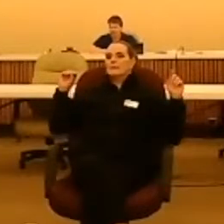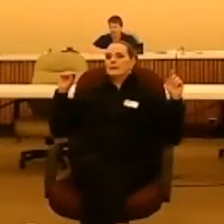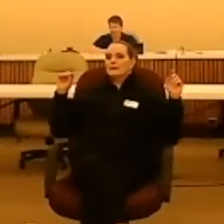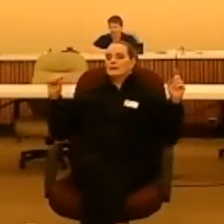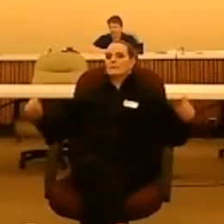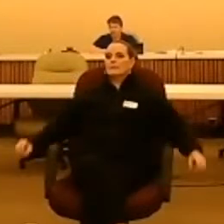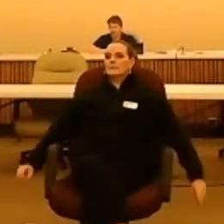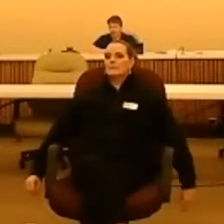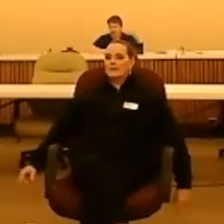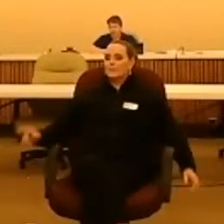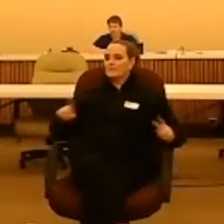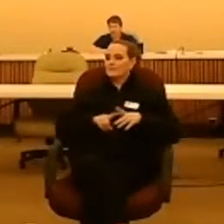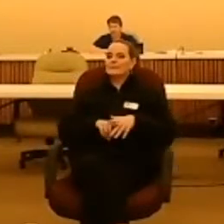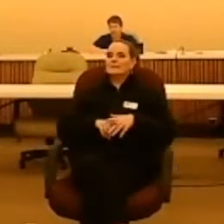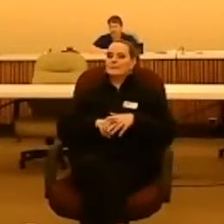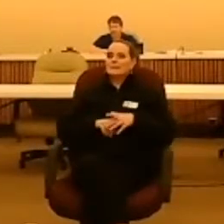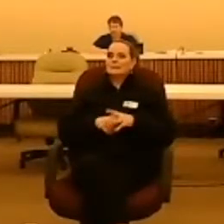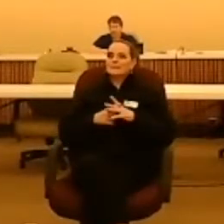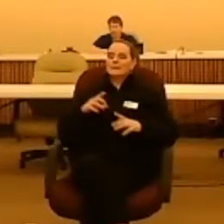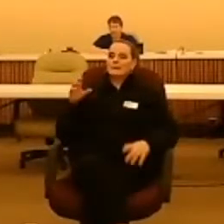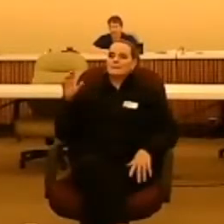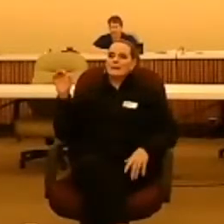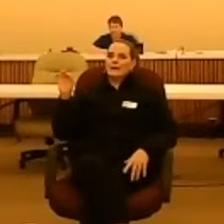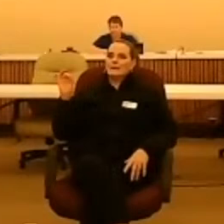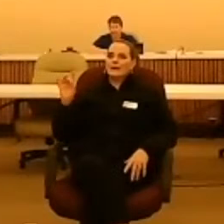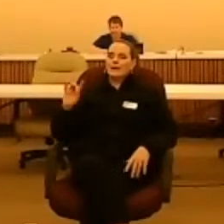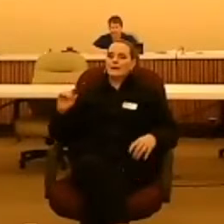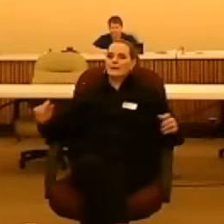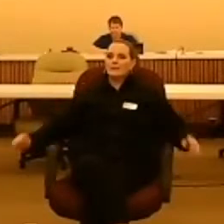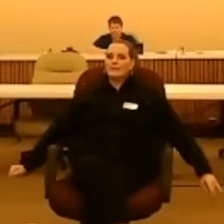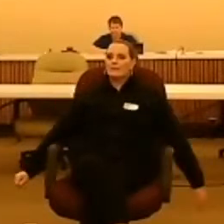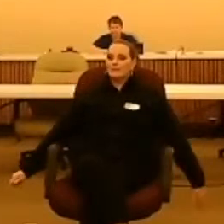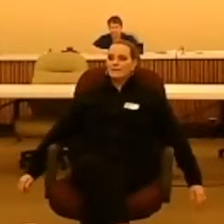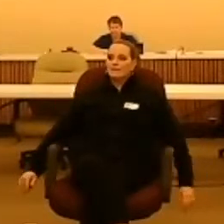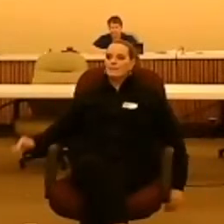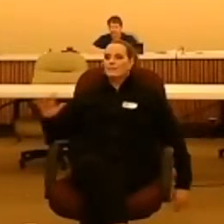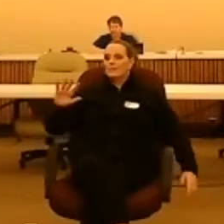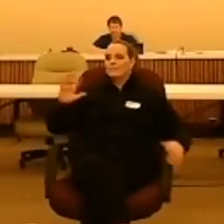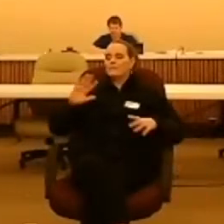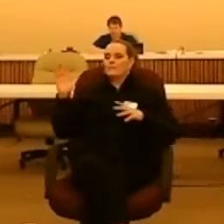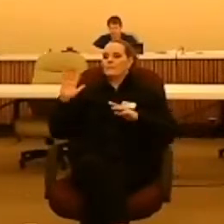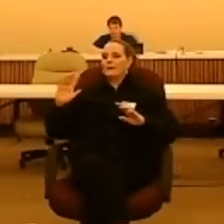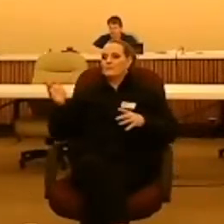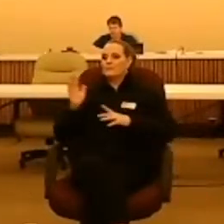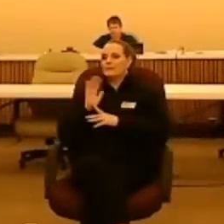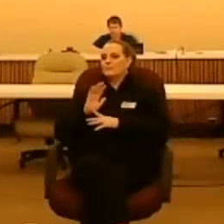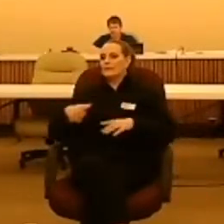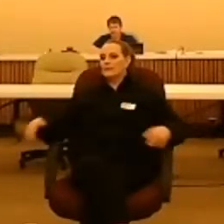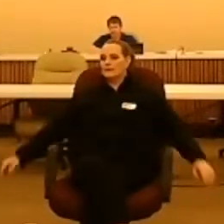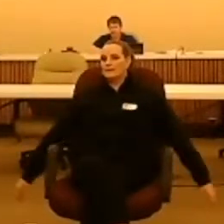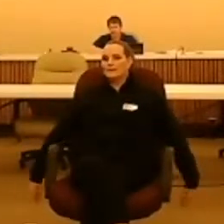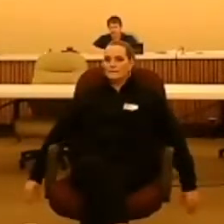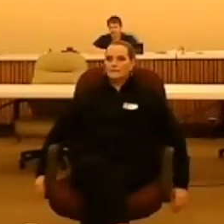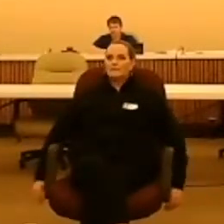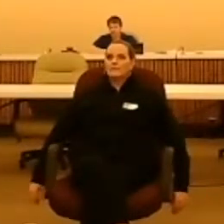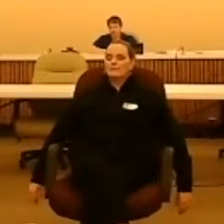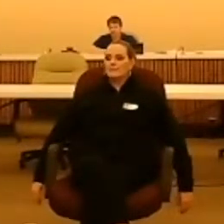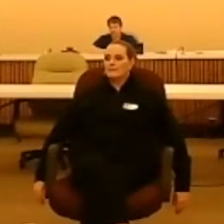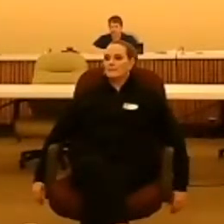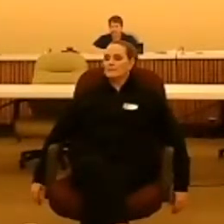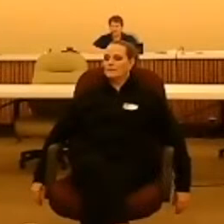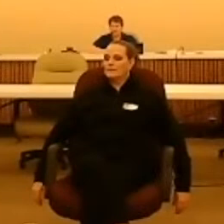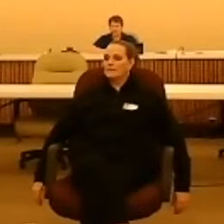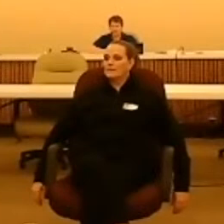was scheduled for 8. I'm gonna actually recommend we take a 5-minute break. I'm sorry, but we've been going since